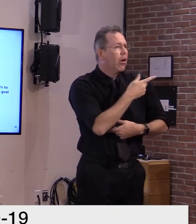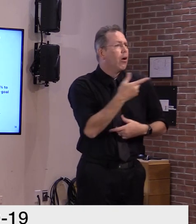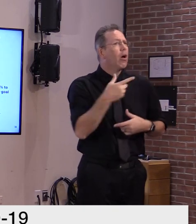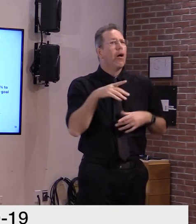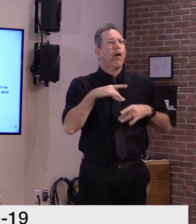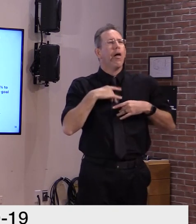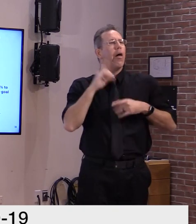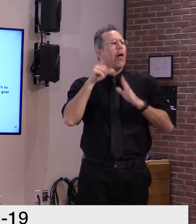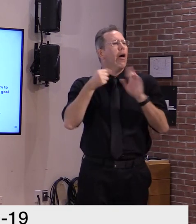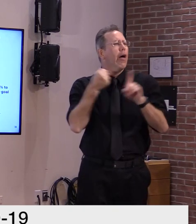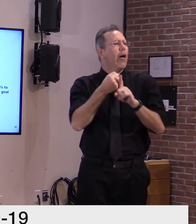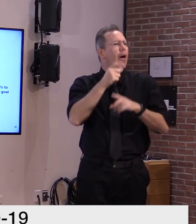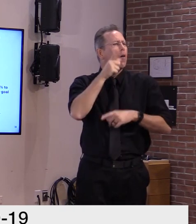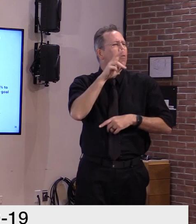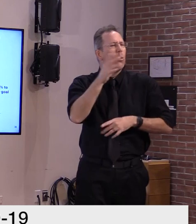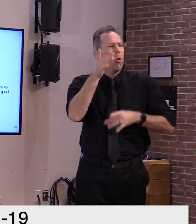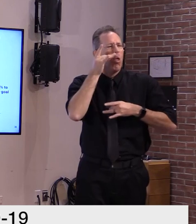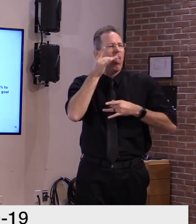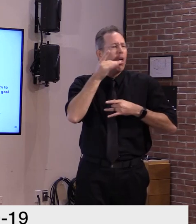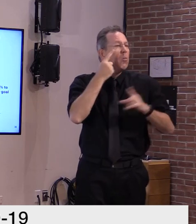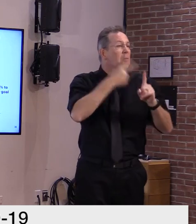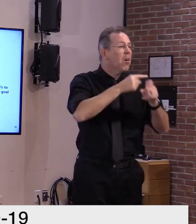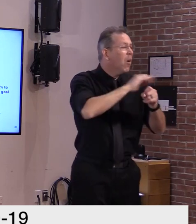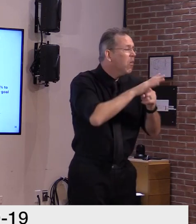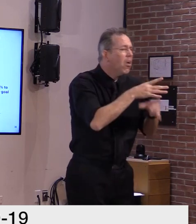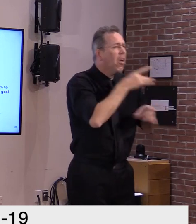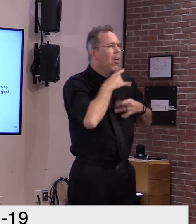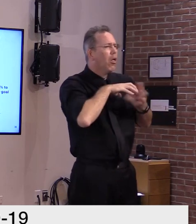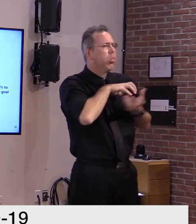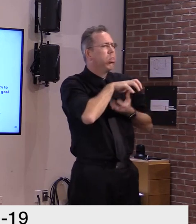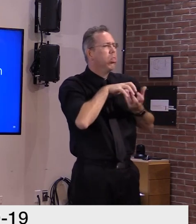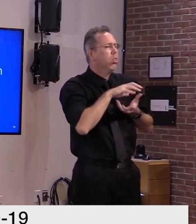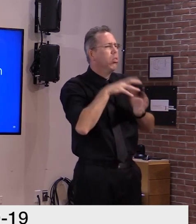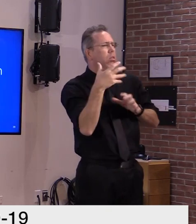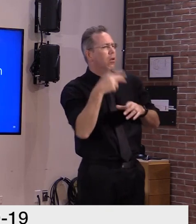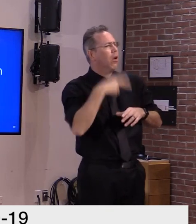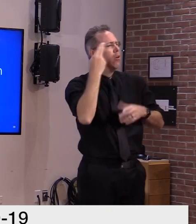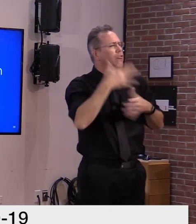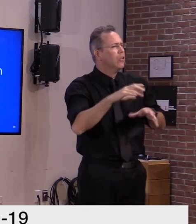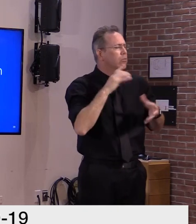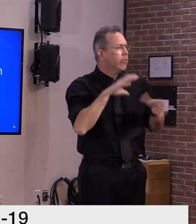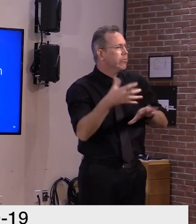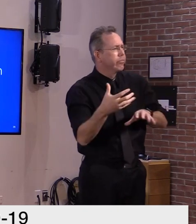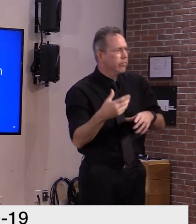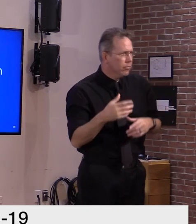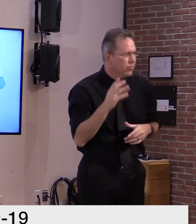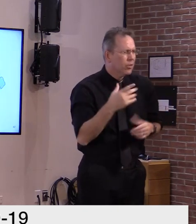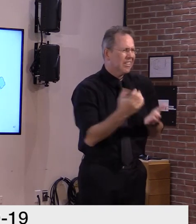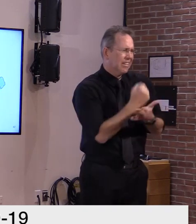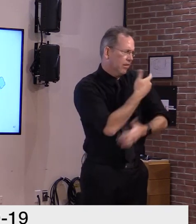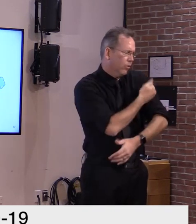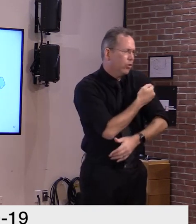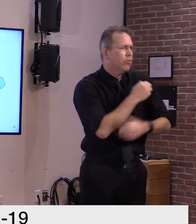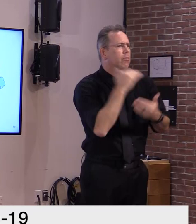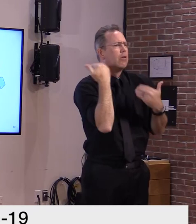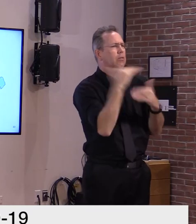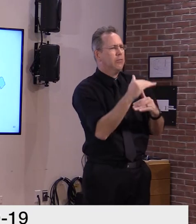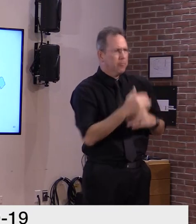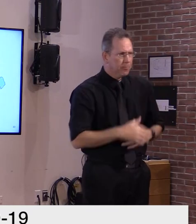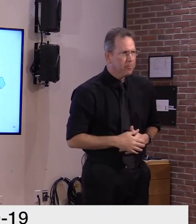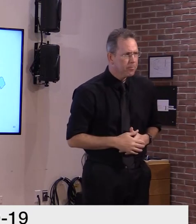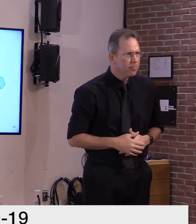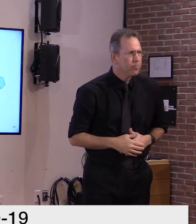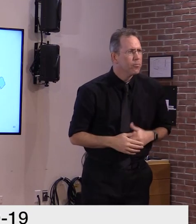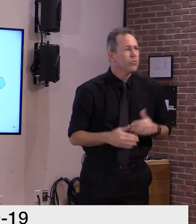the later fall and winter potential surge for COVID-19. Last, on the K-12 and higher ed update, you'll see